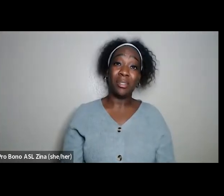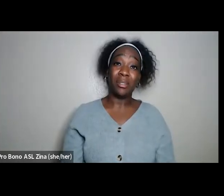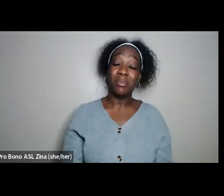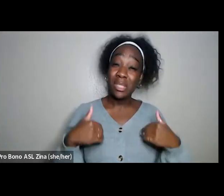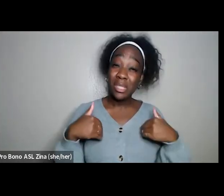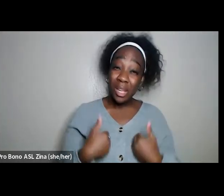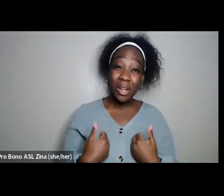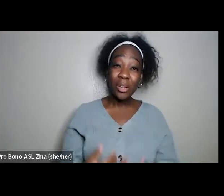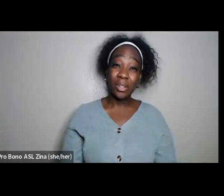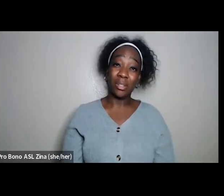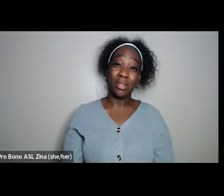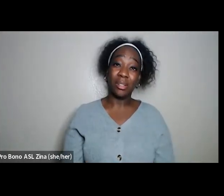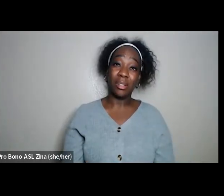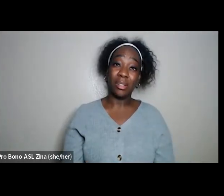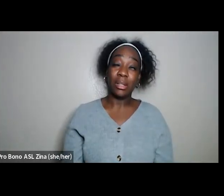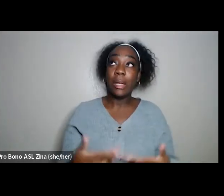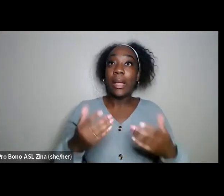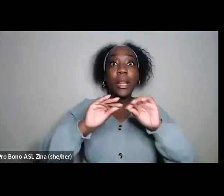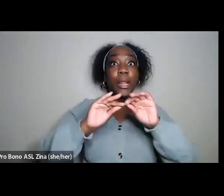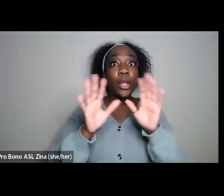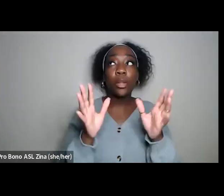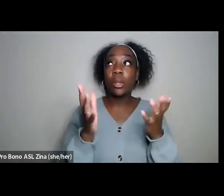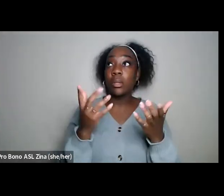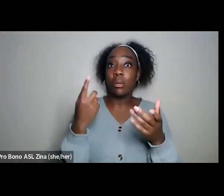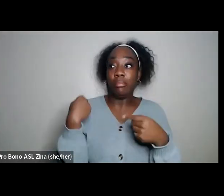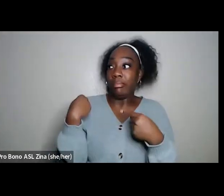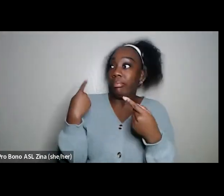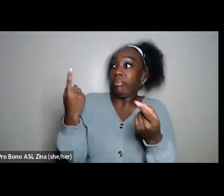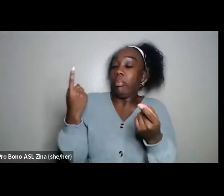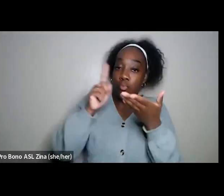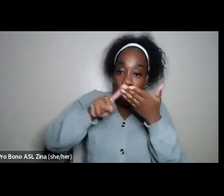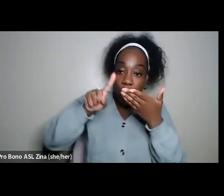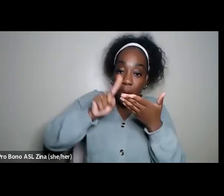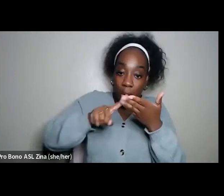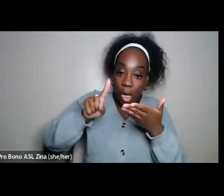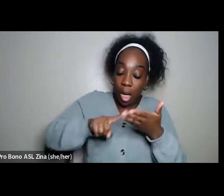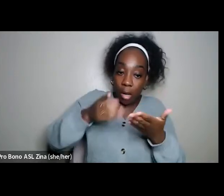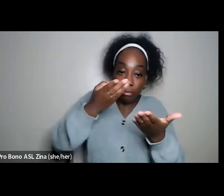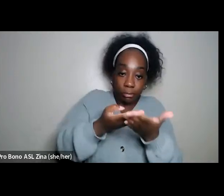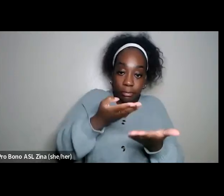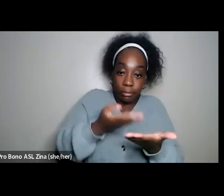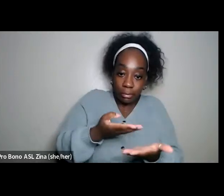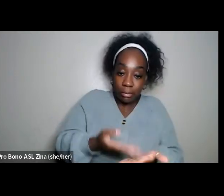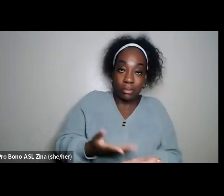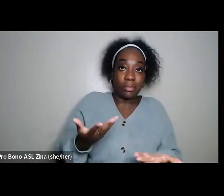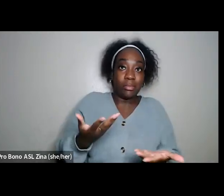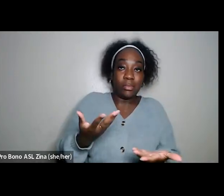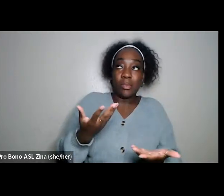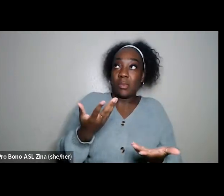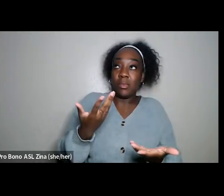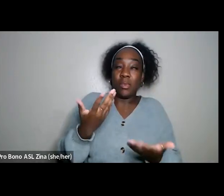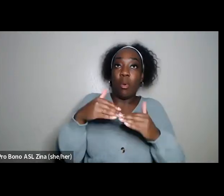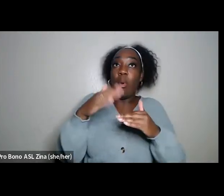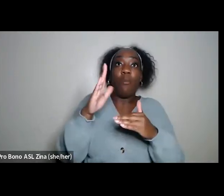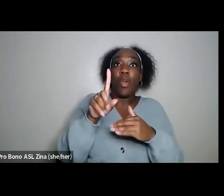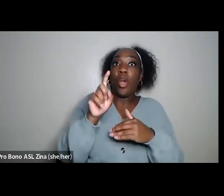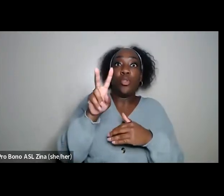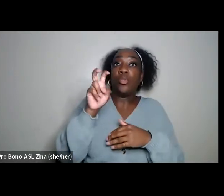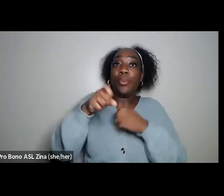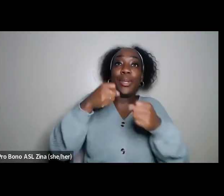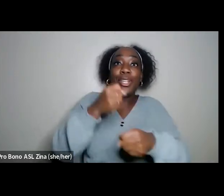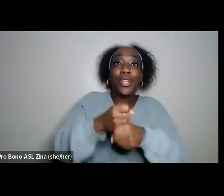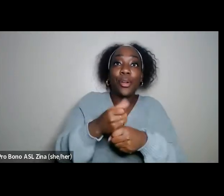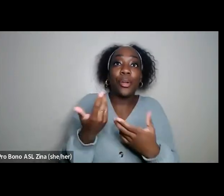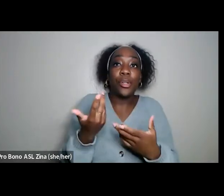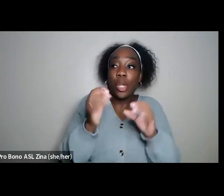And clearly we've done the research. Clearly it's been all these, hundreds of years that nothing has changed.